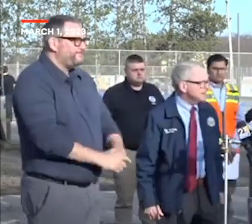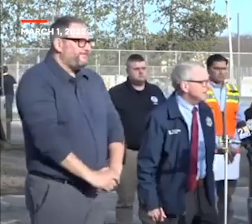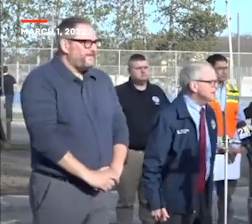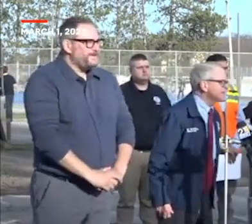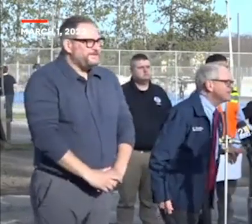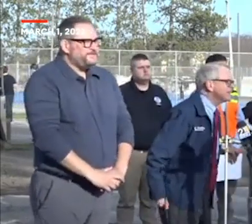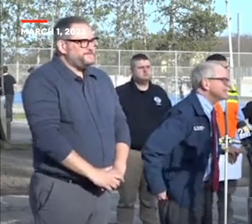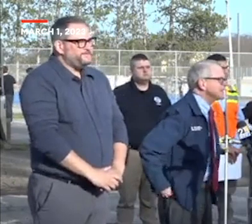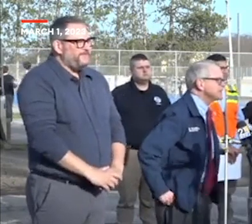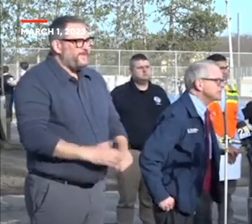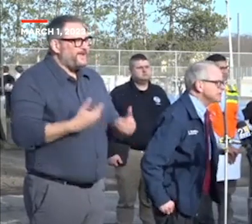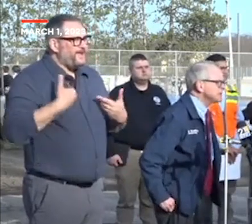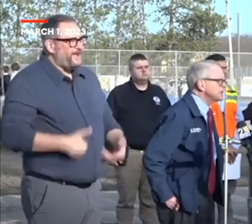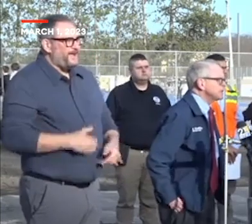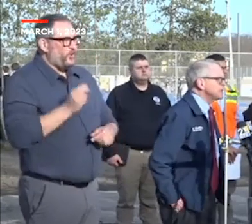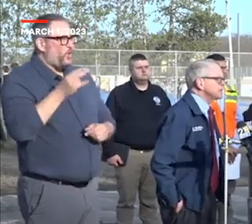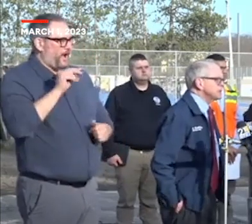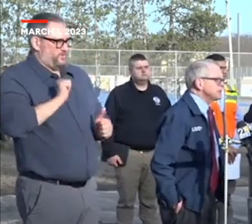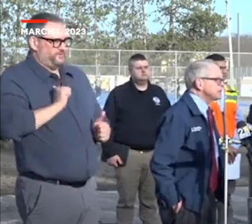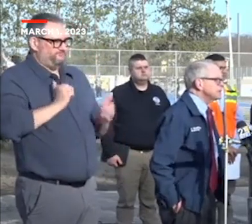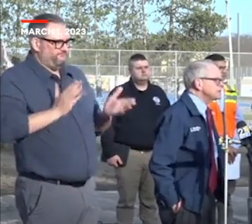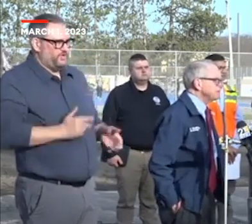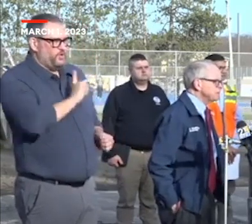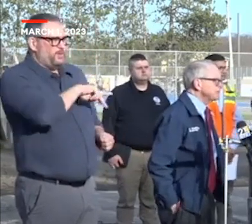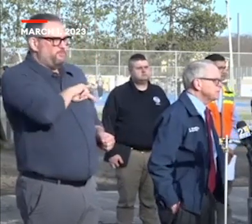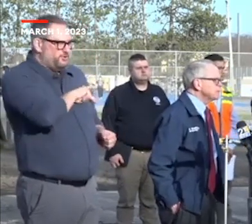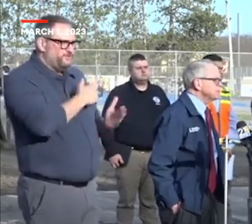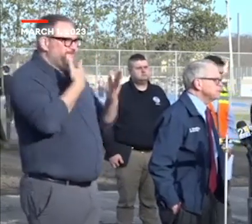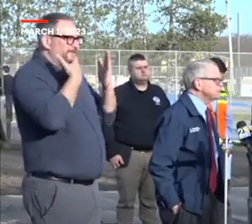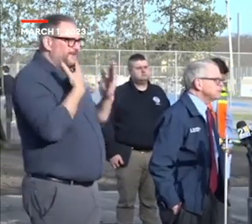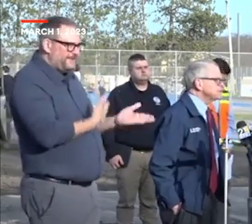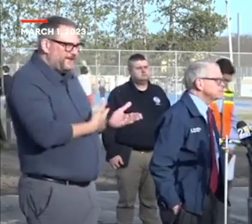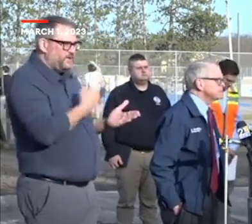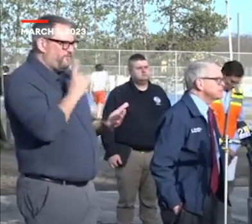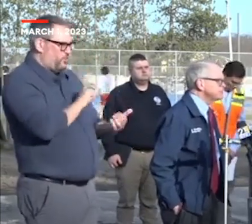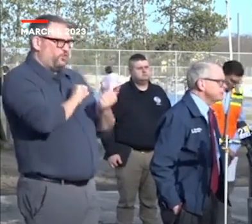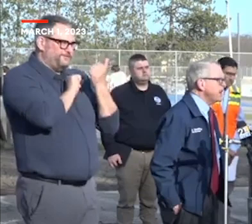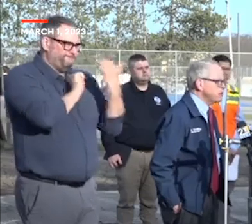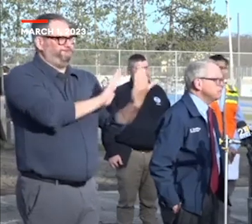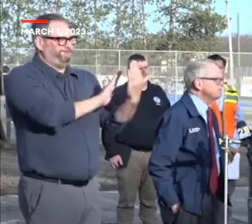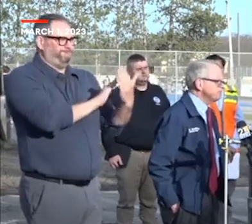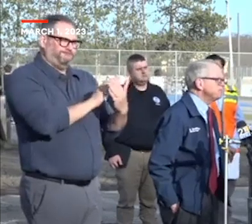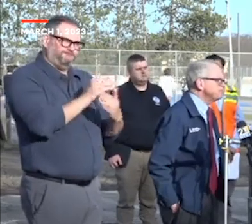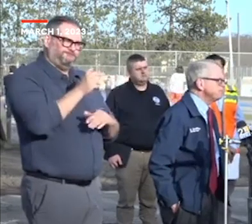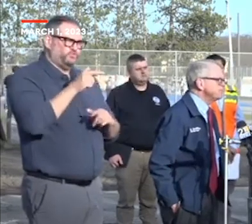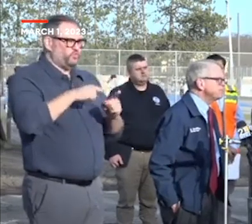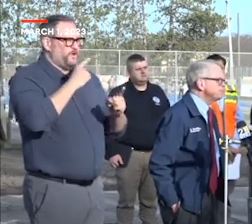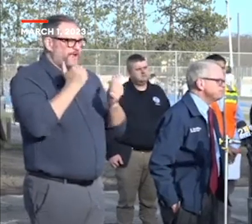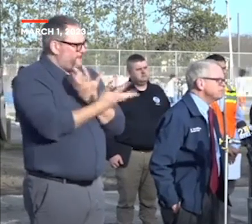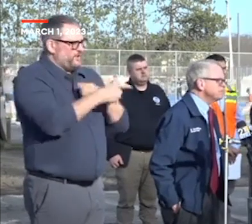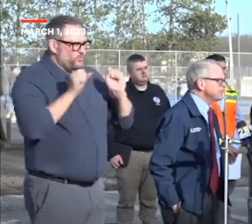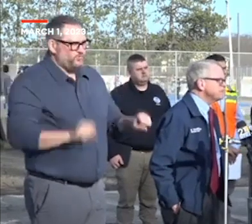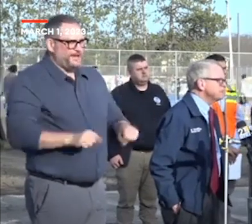As an Ohioan, I want to personally thank you for stepping up to the plate, doing what you've been doing for the people of East Palestine. It's just been a